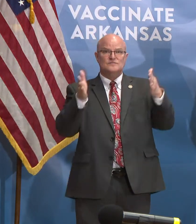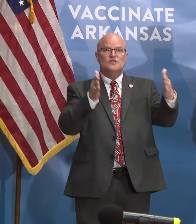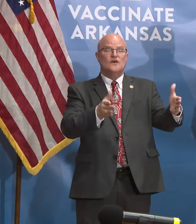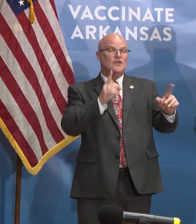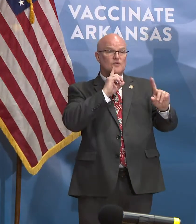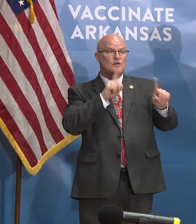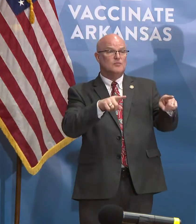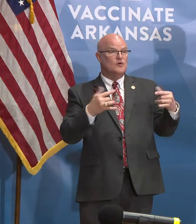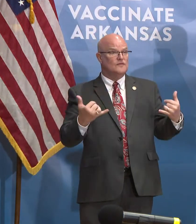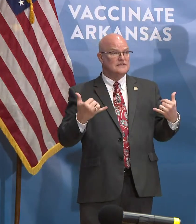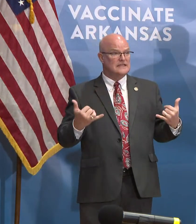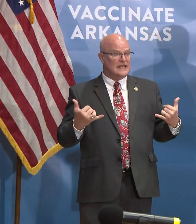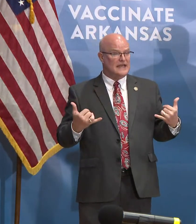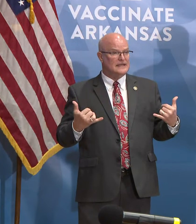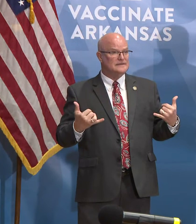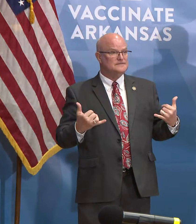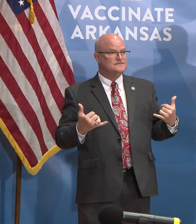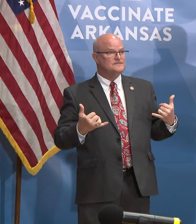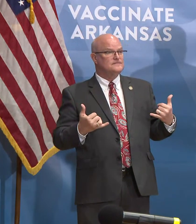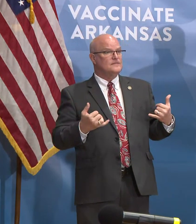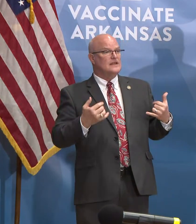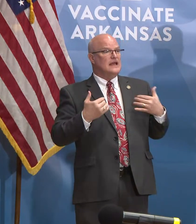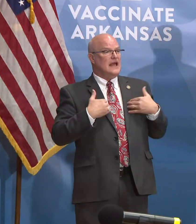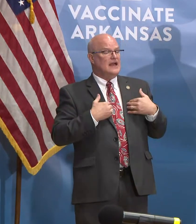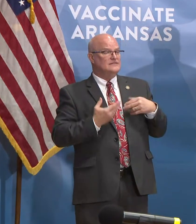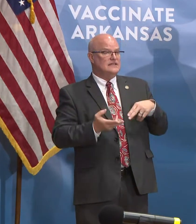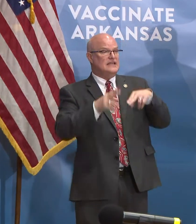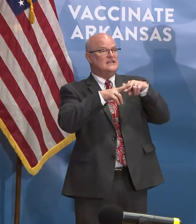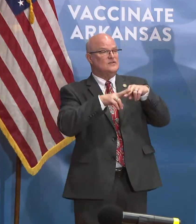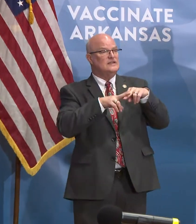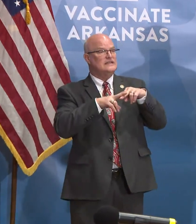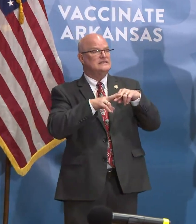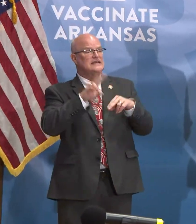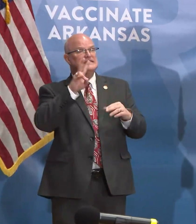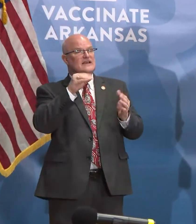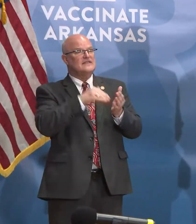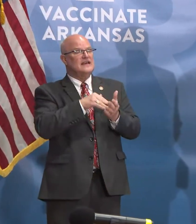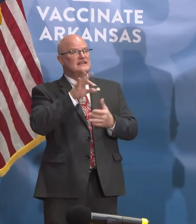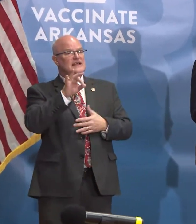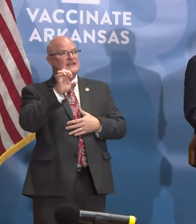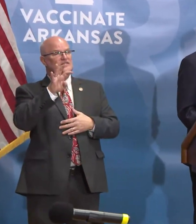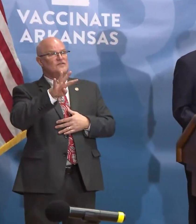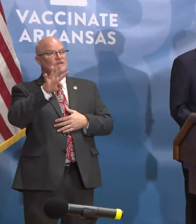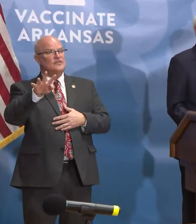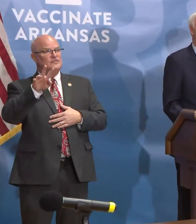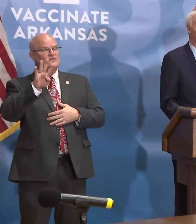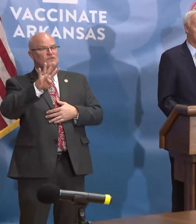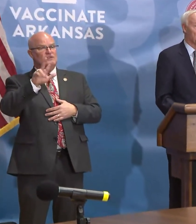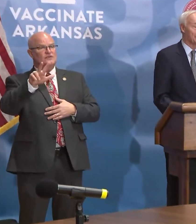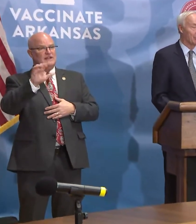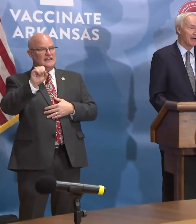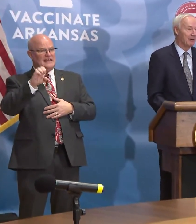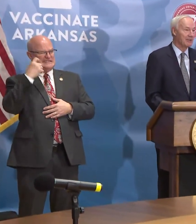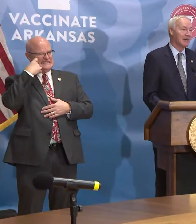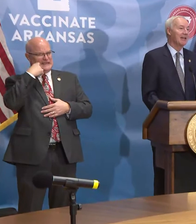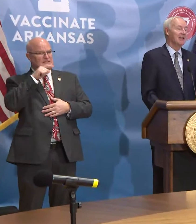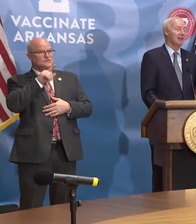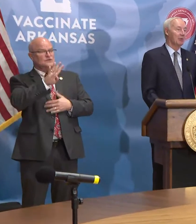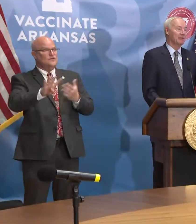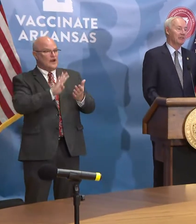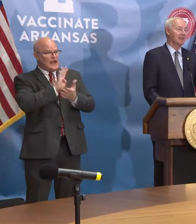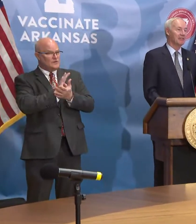the report for today. And you see that we have an increase of 7,943 cases over the last 24